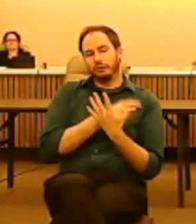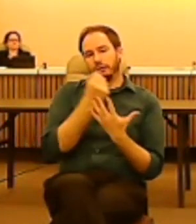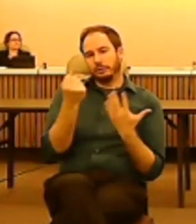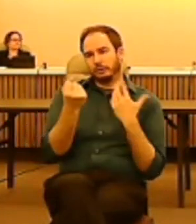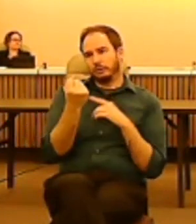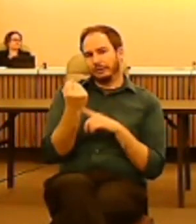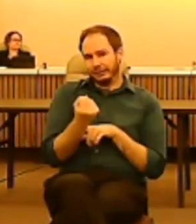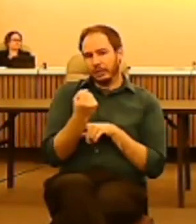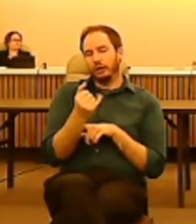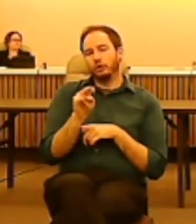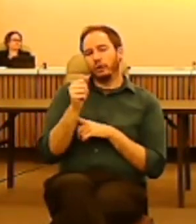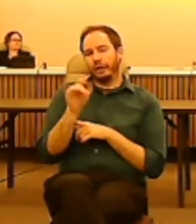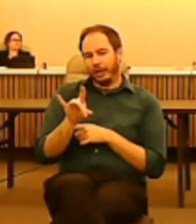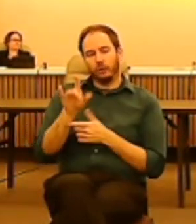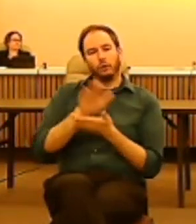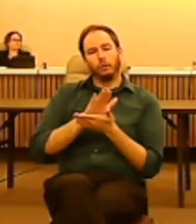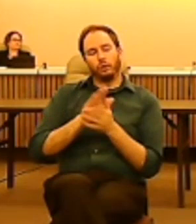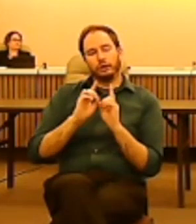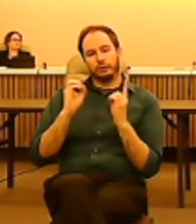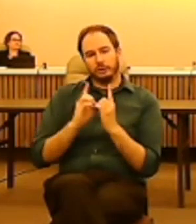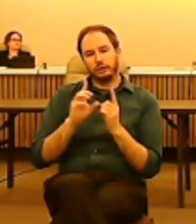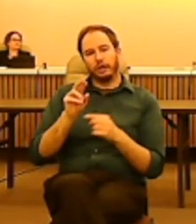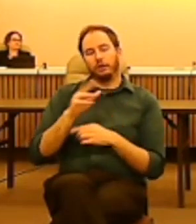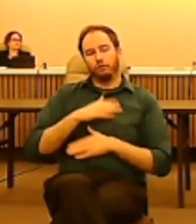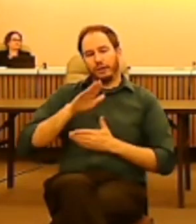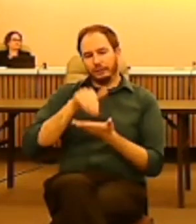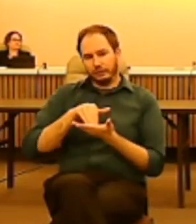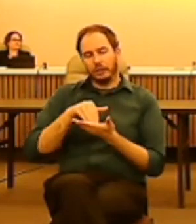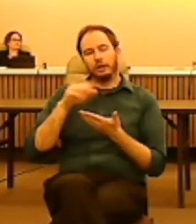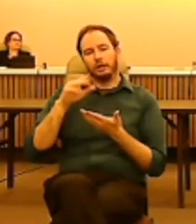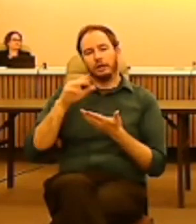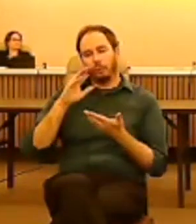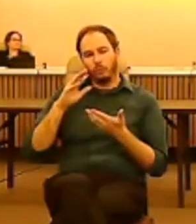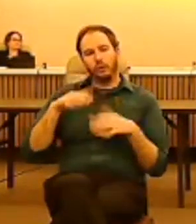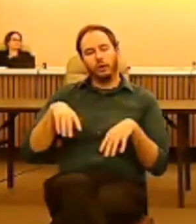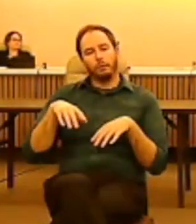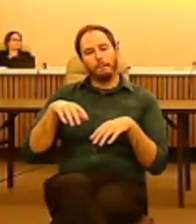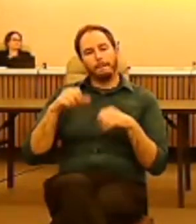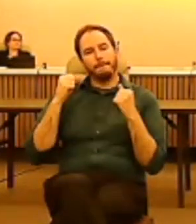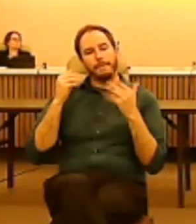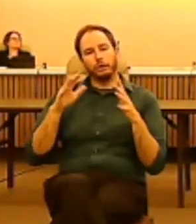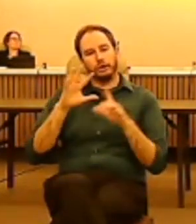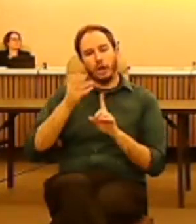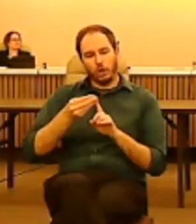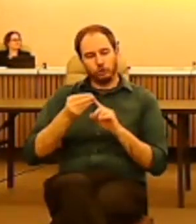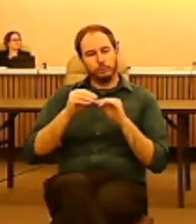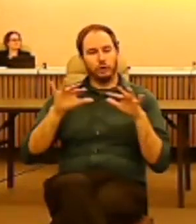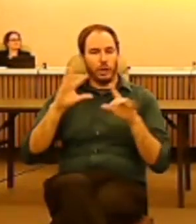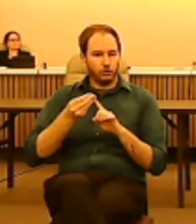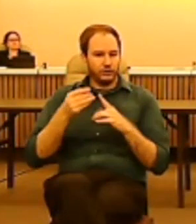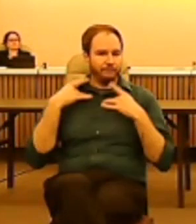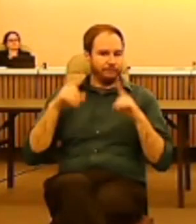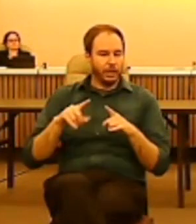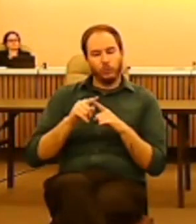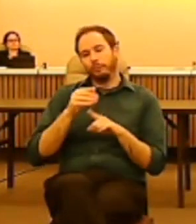June 18th, the school district and the rec center are together holding the district multicultural event, which is going to feature